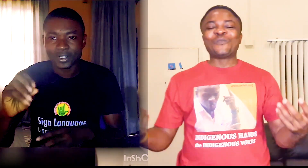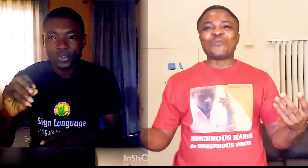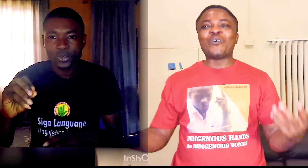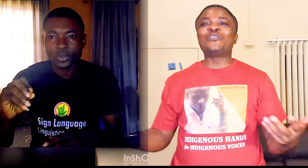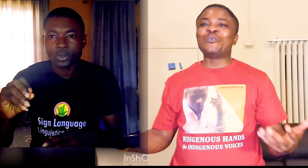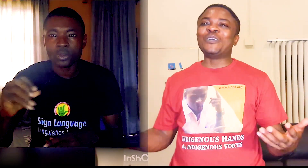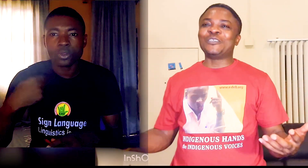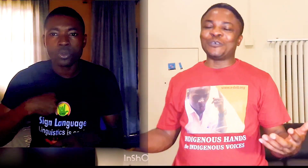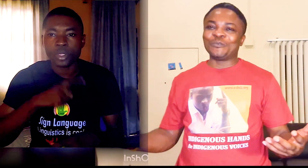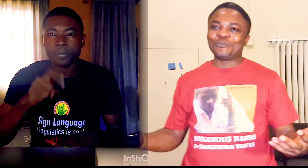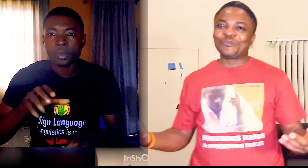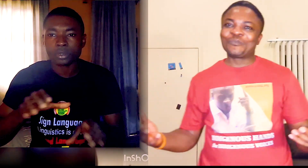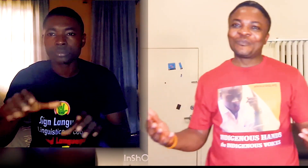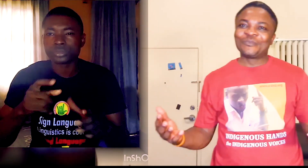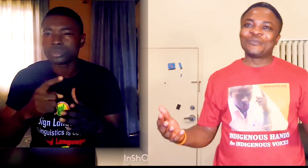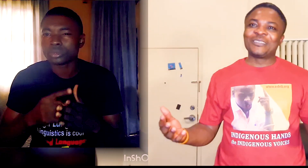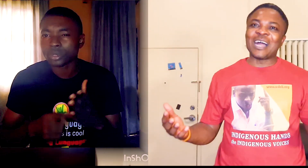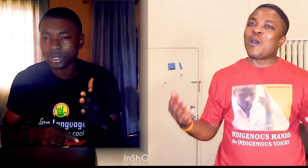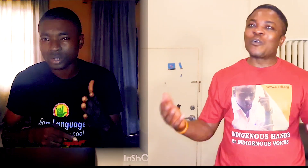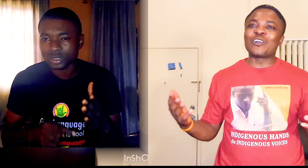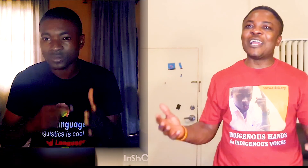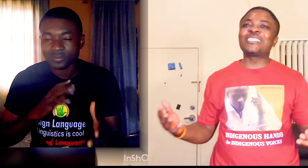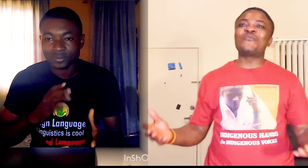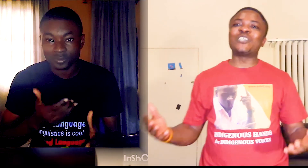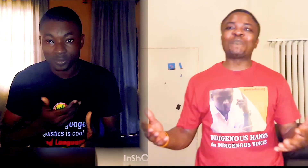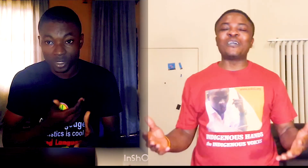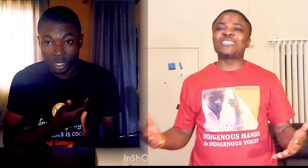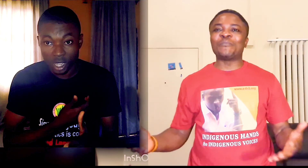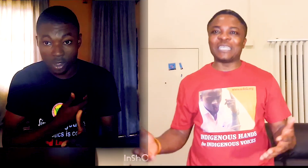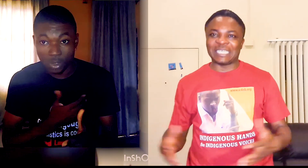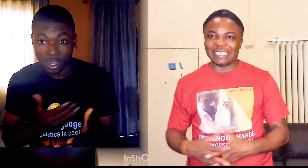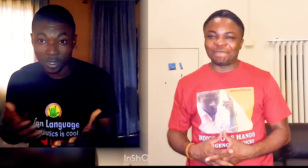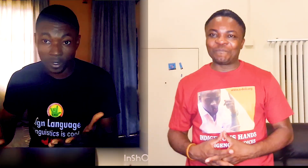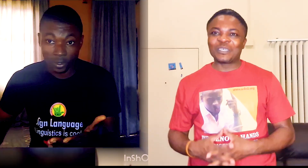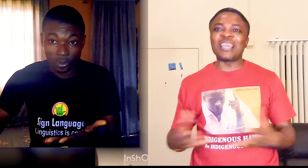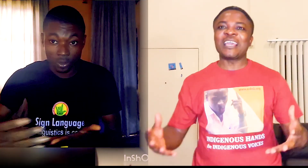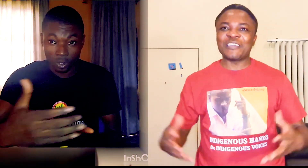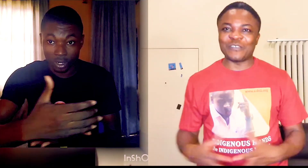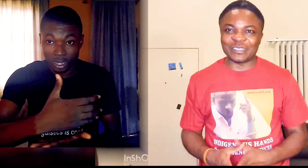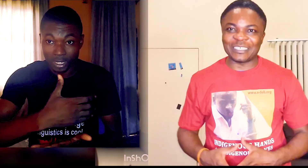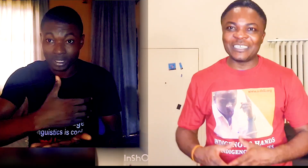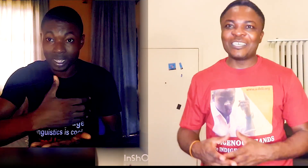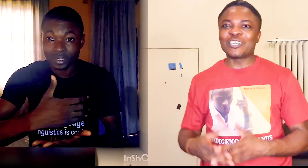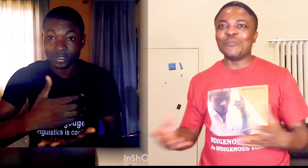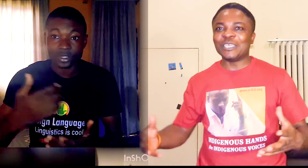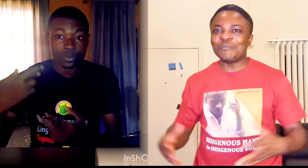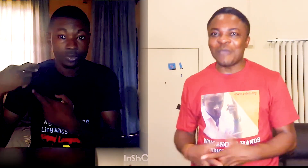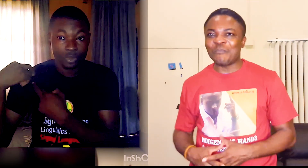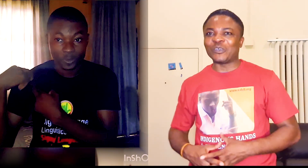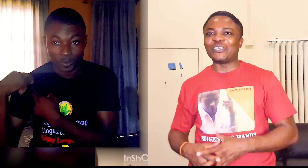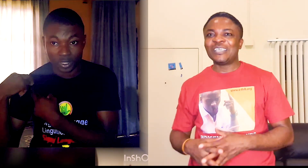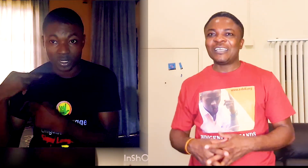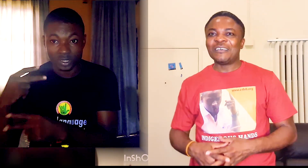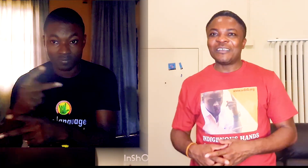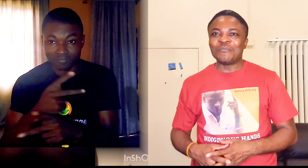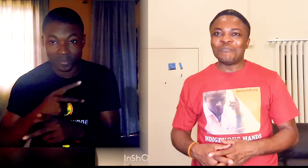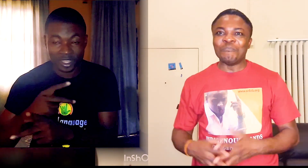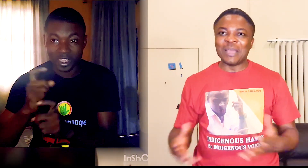So what do we do? Our collective responsibility, caregivers, community